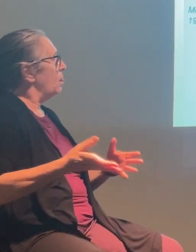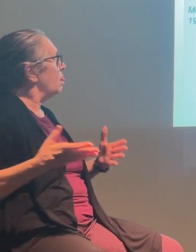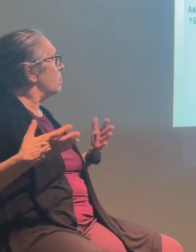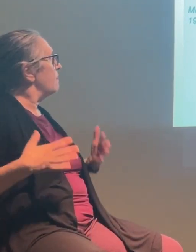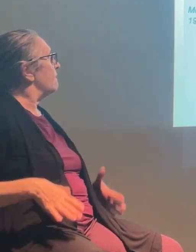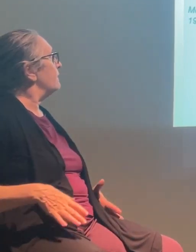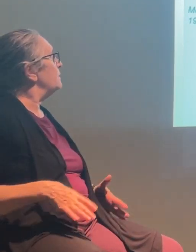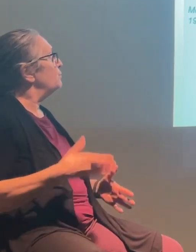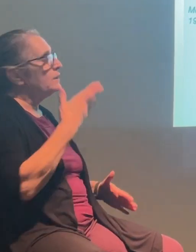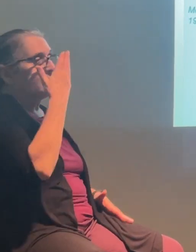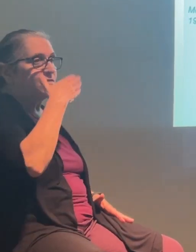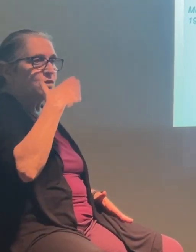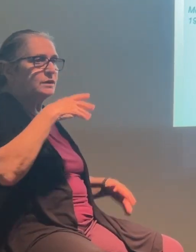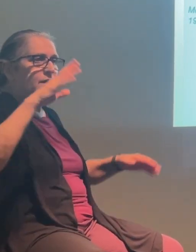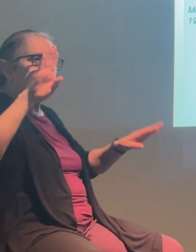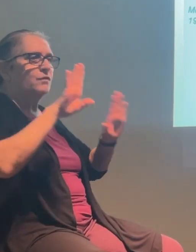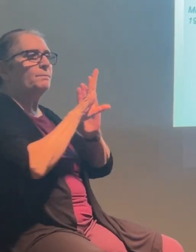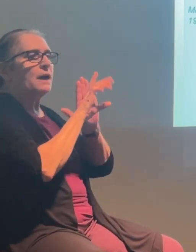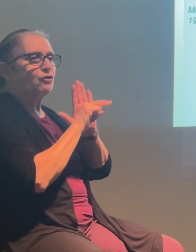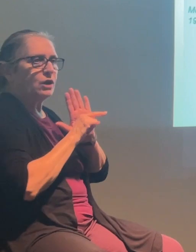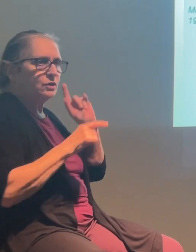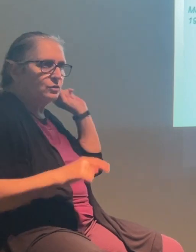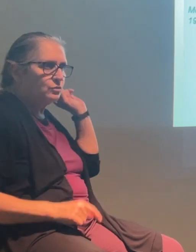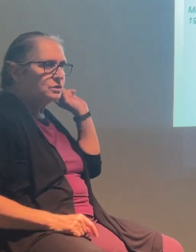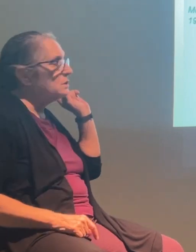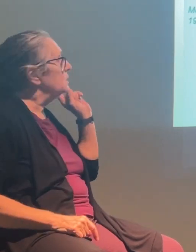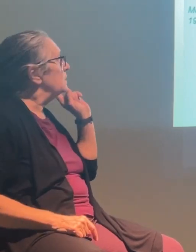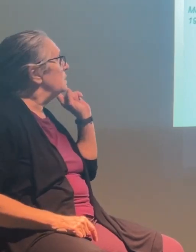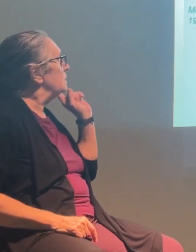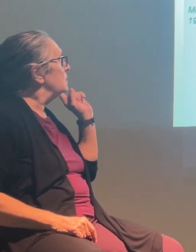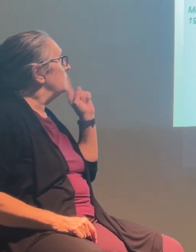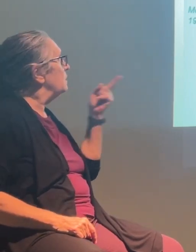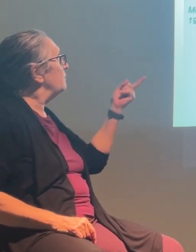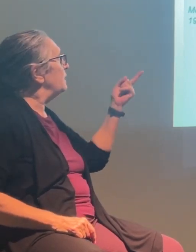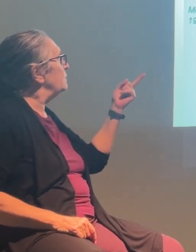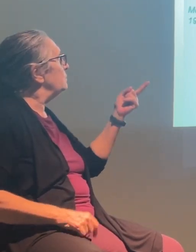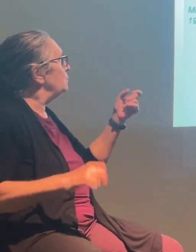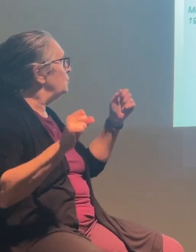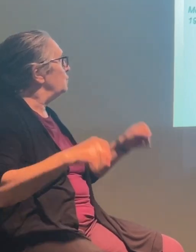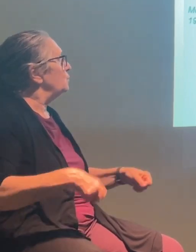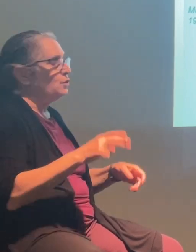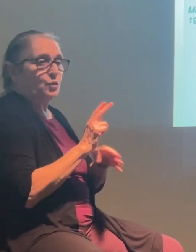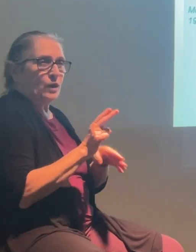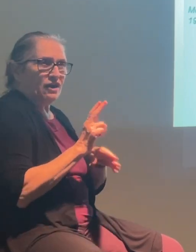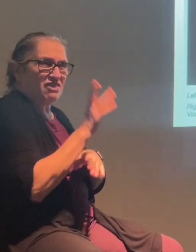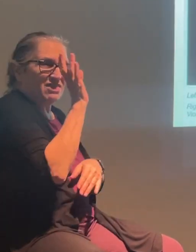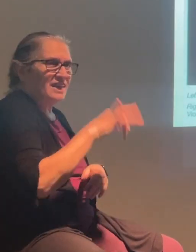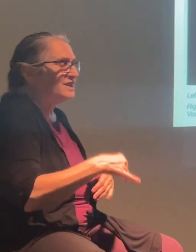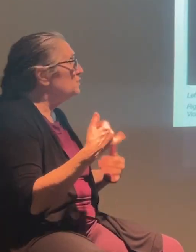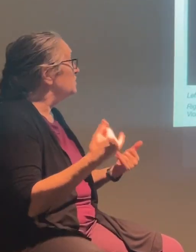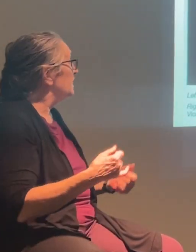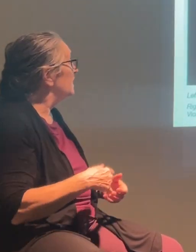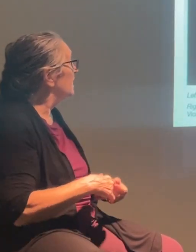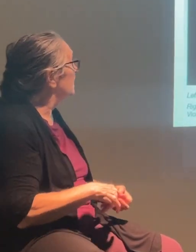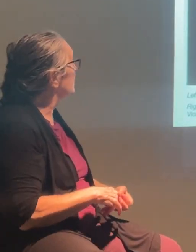front of a backdrop to emphasize the dress. I mean, you could wear this today. I mean, it's really not particularly